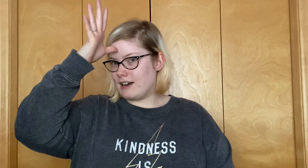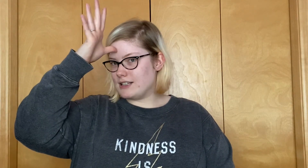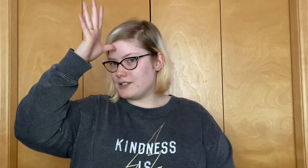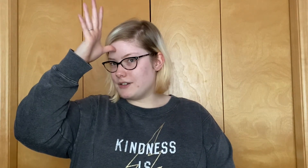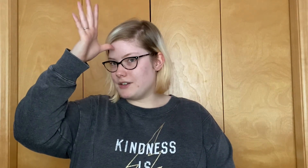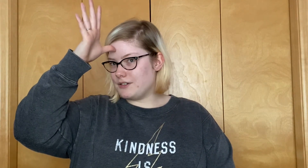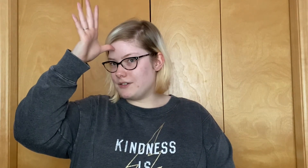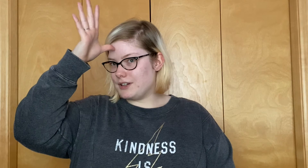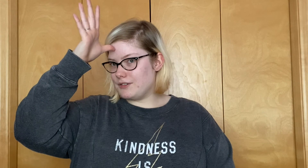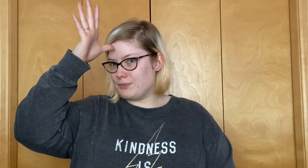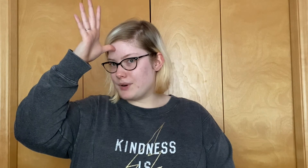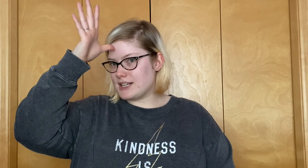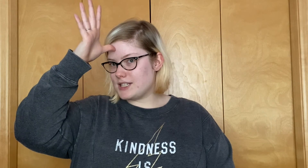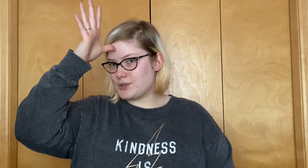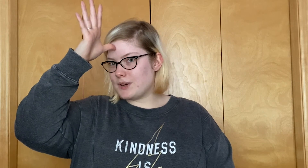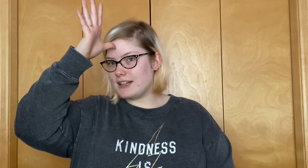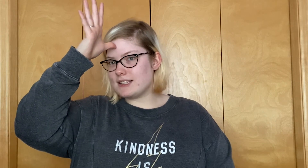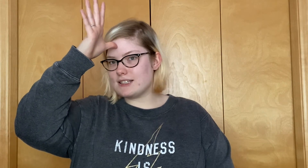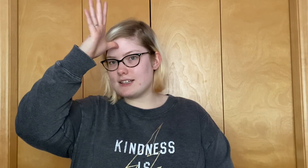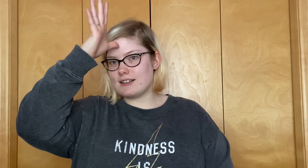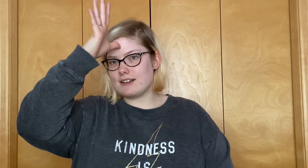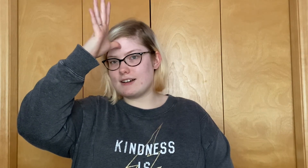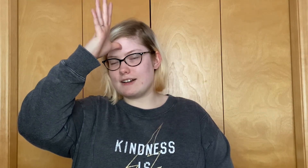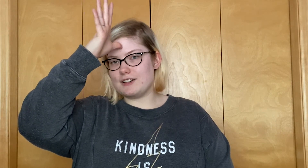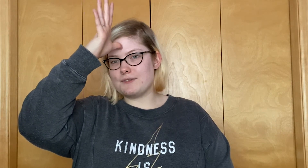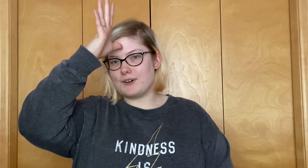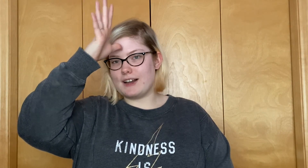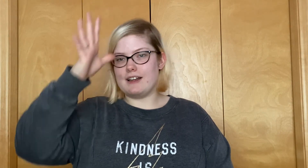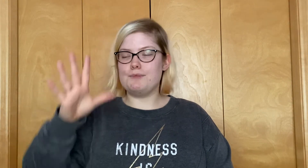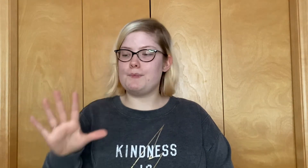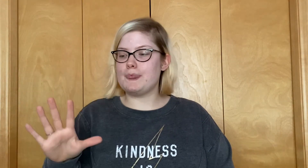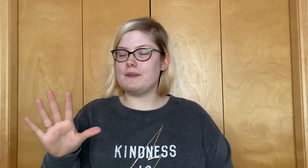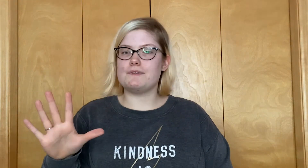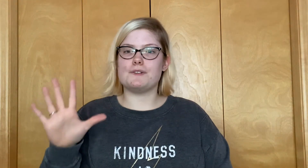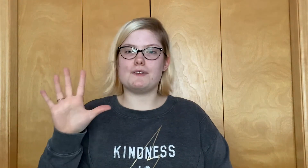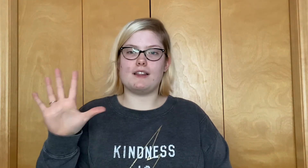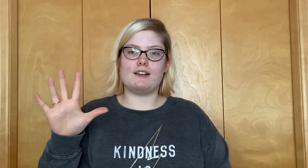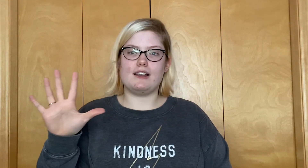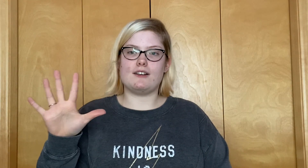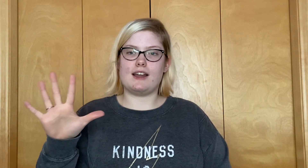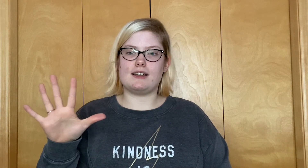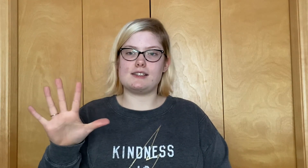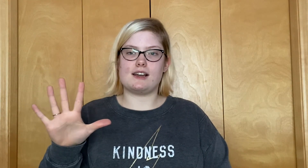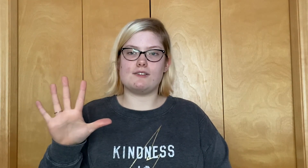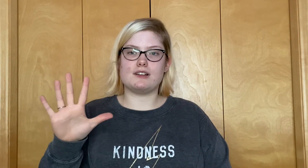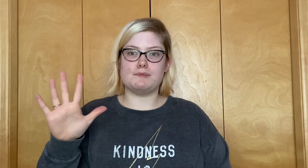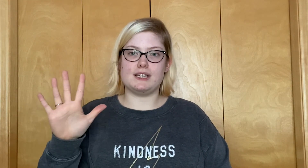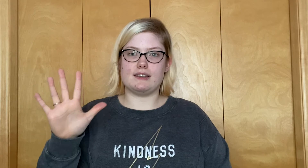So you press twice on your forehead for father, and your hand is out completely.